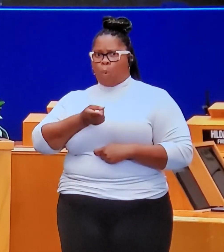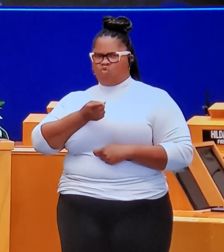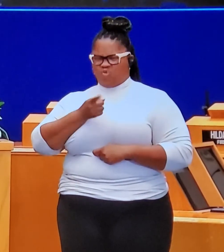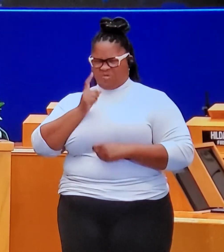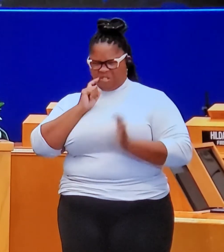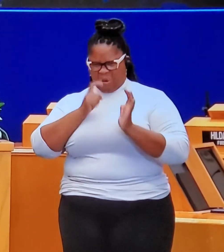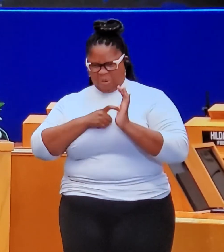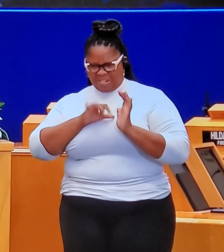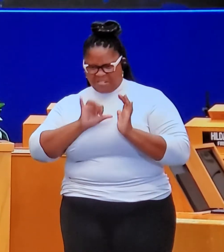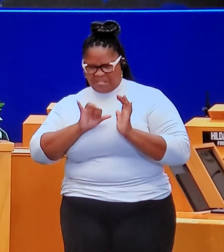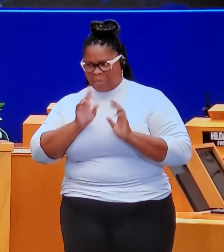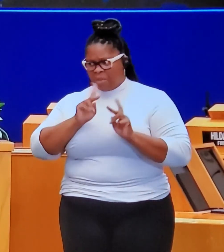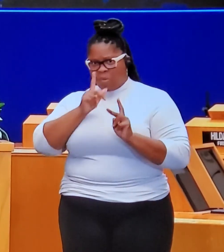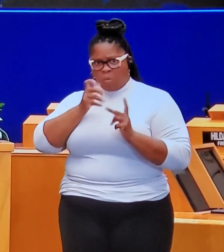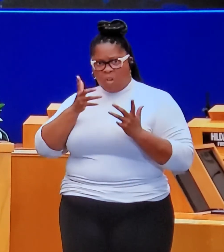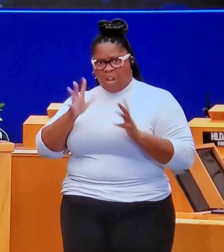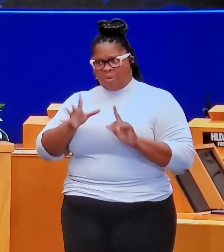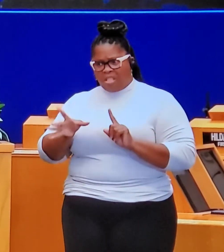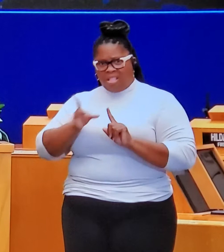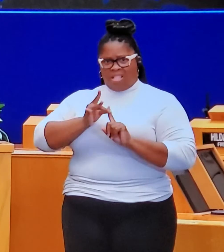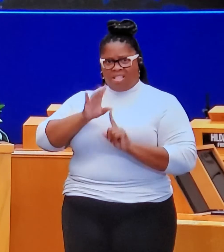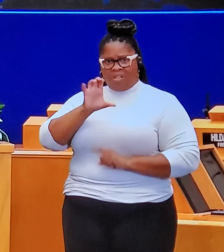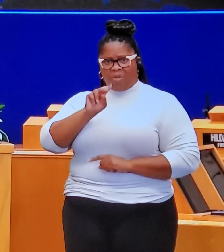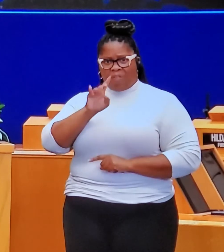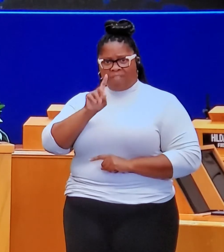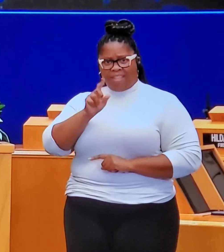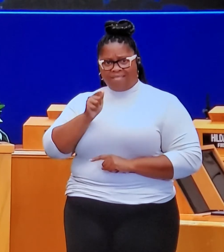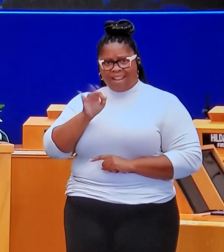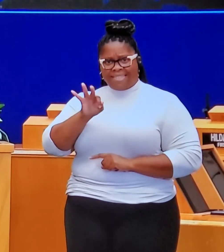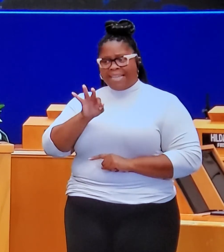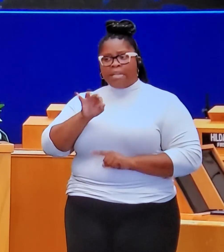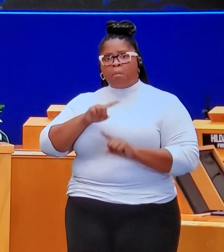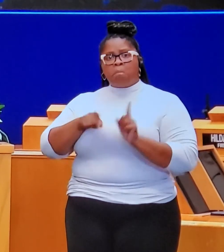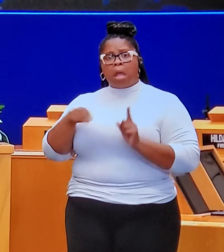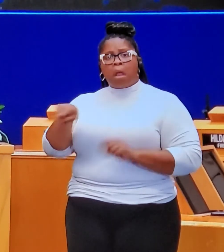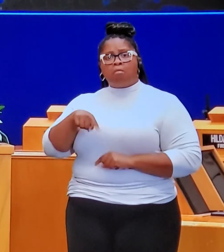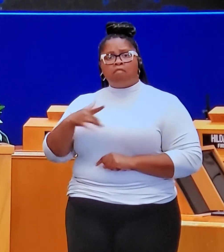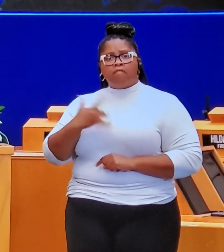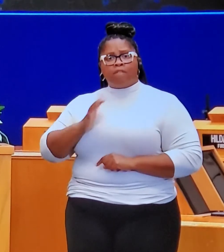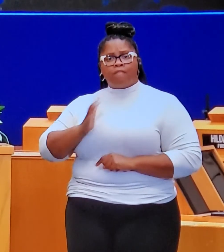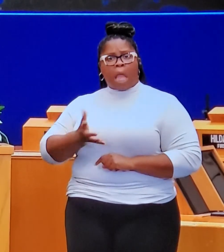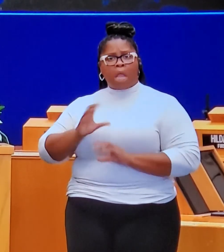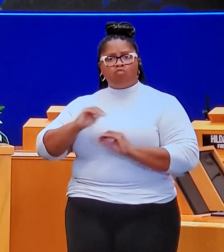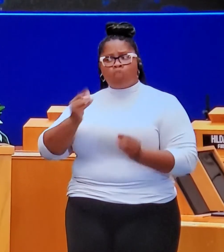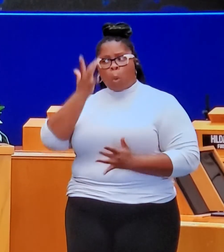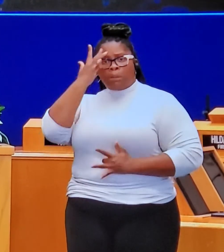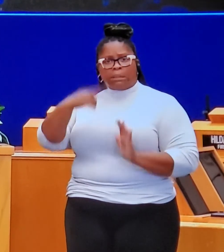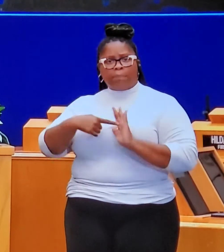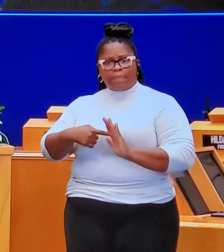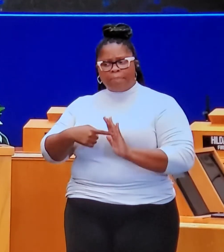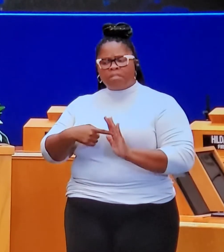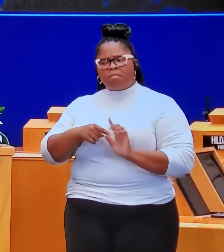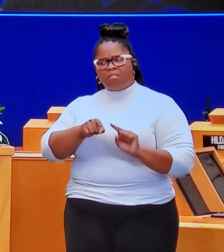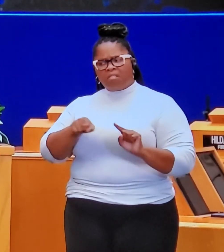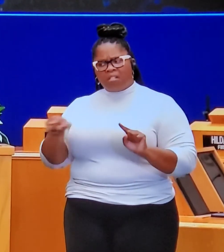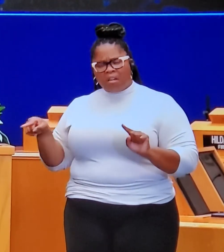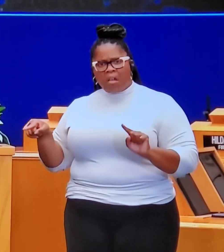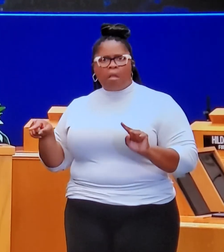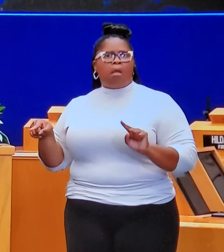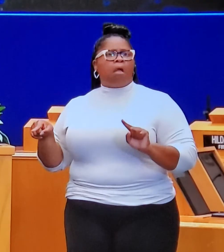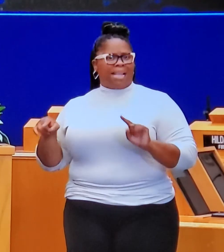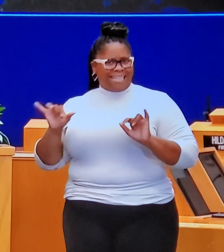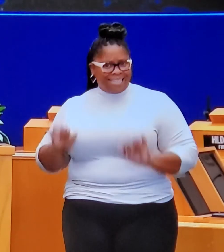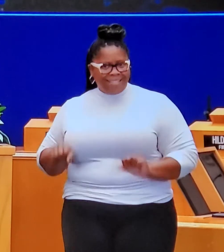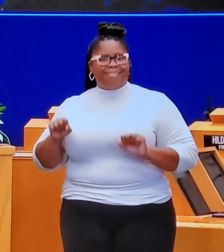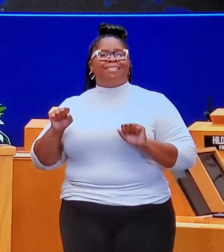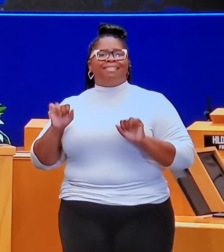infected with COVID-19 but don't have any symptoms. And for some of these people, there's also evidence that they're able to